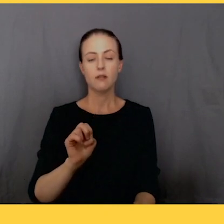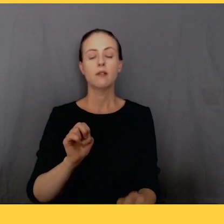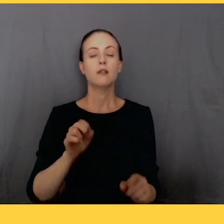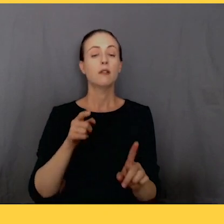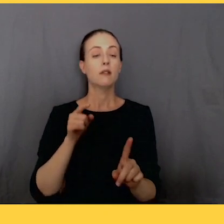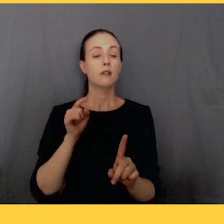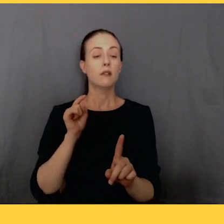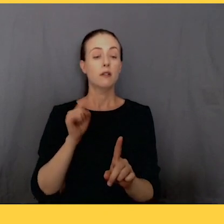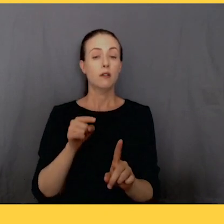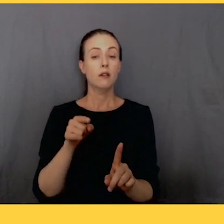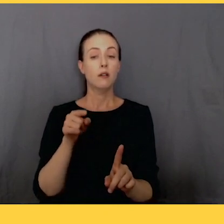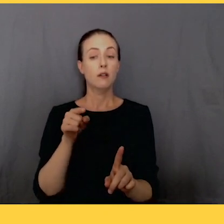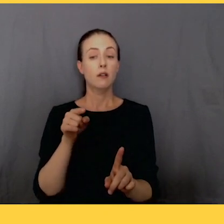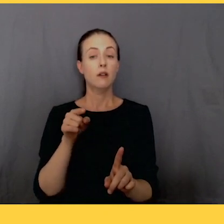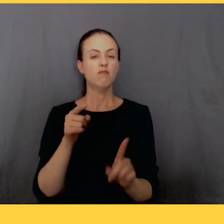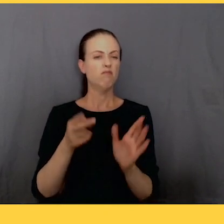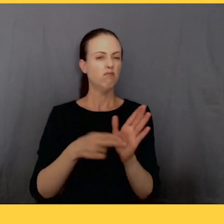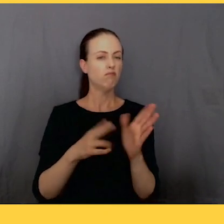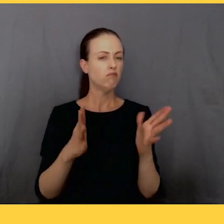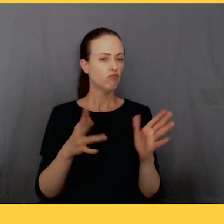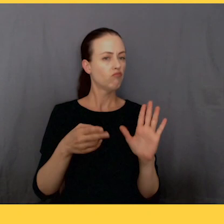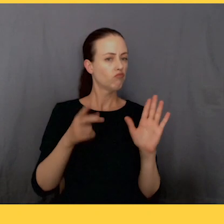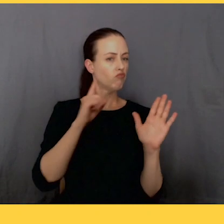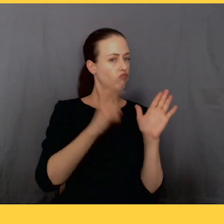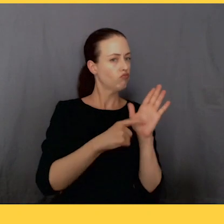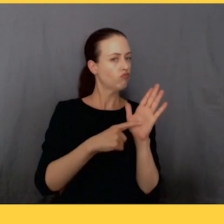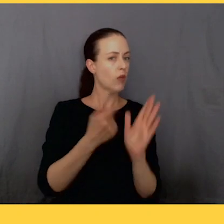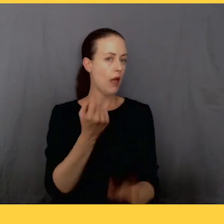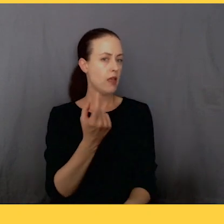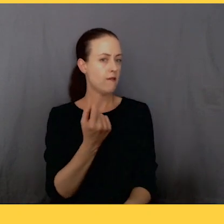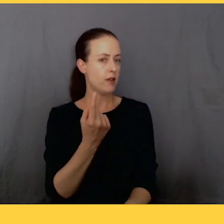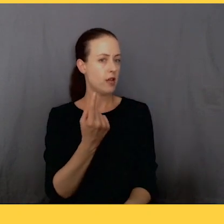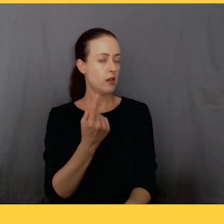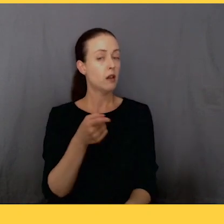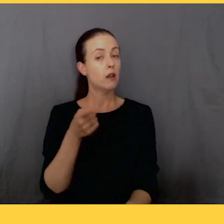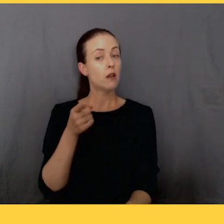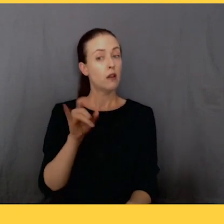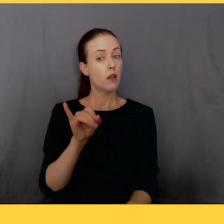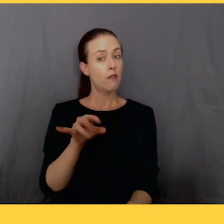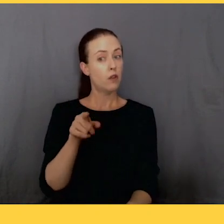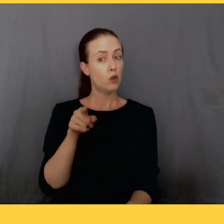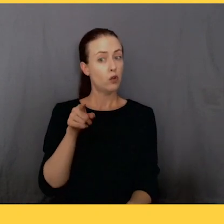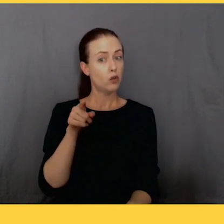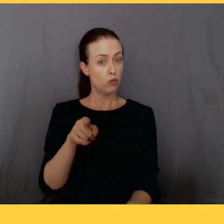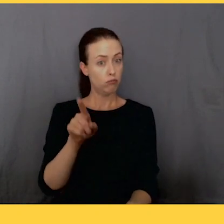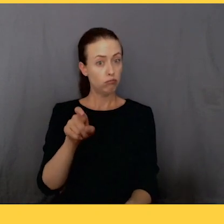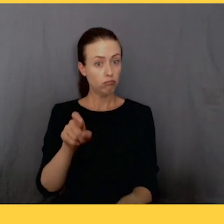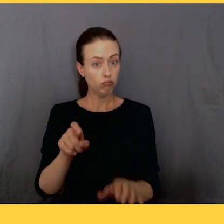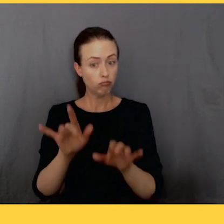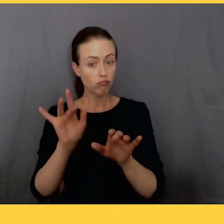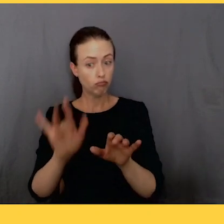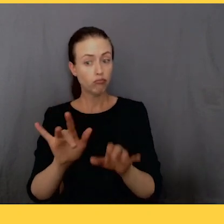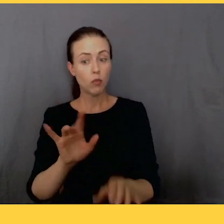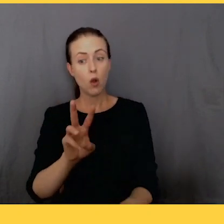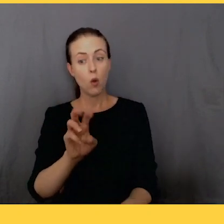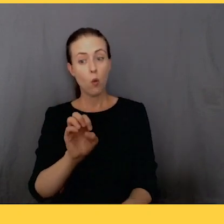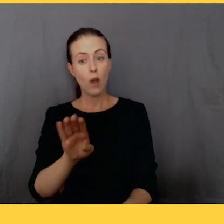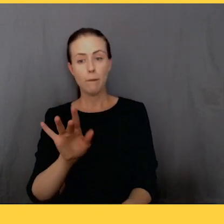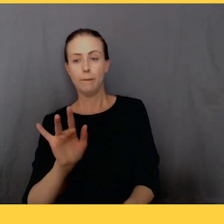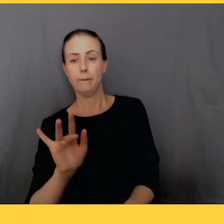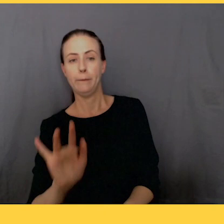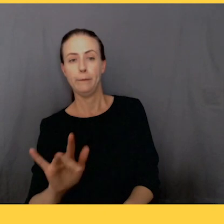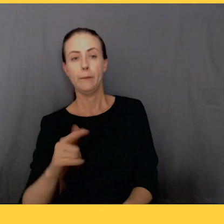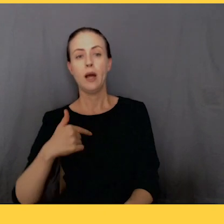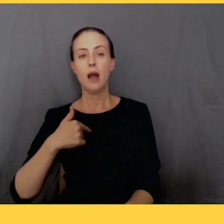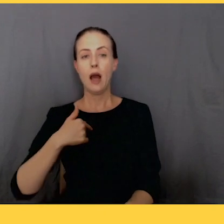live without power for my medical equipment longer than 2 hours. And so a subset of those medical baseline customers are these critical